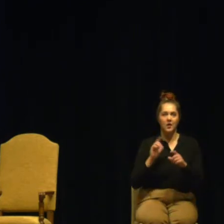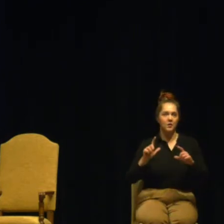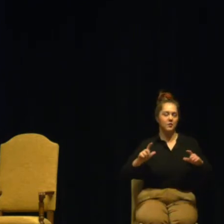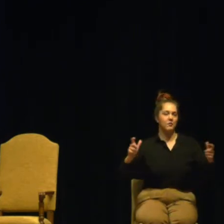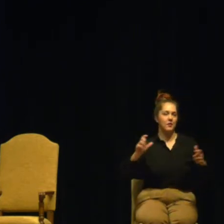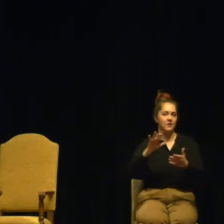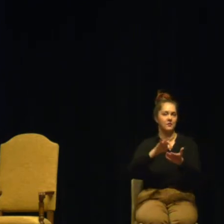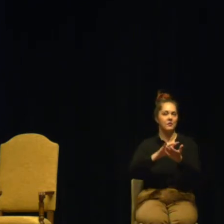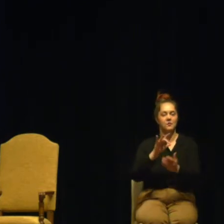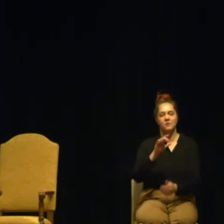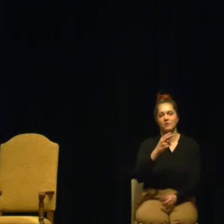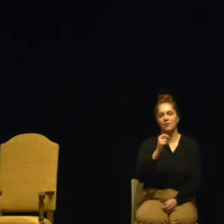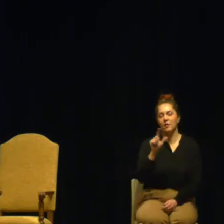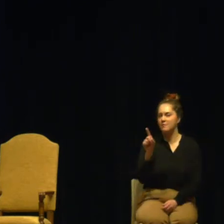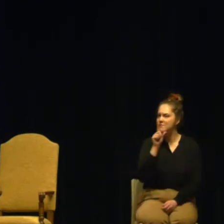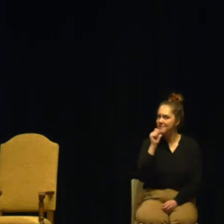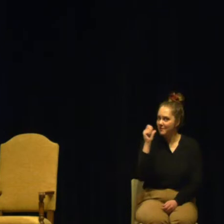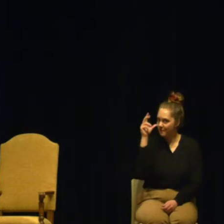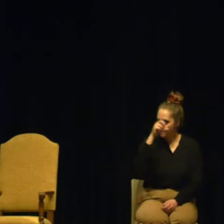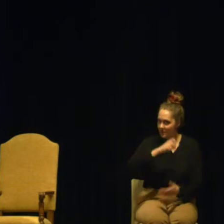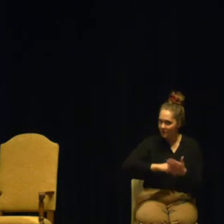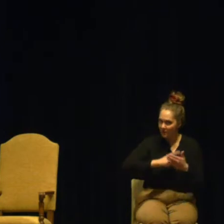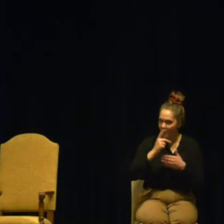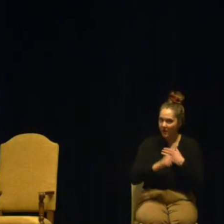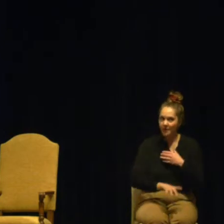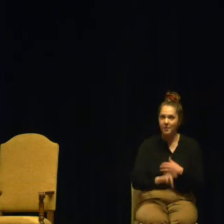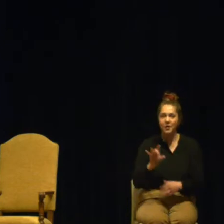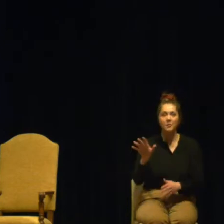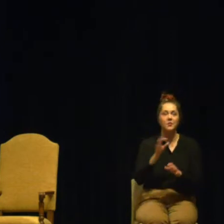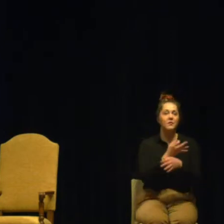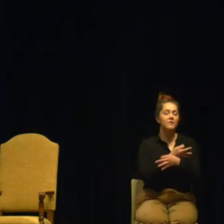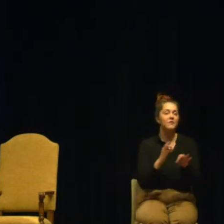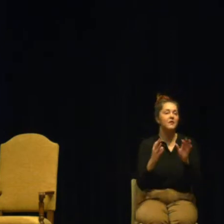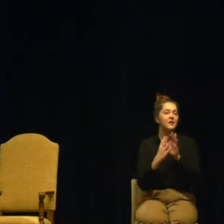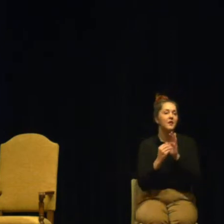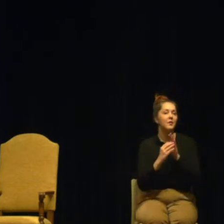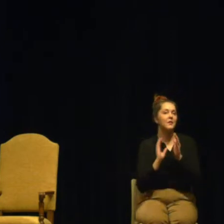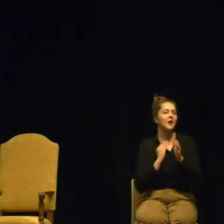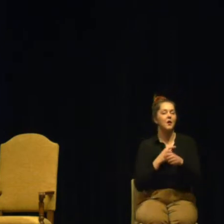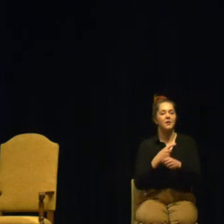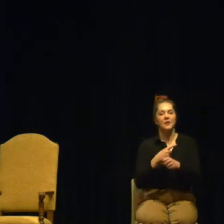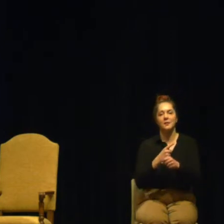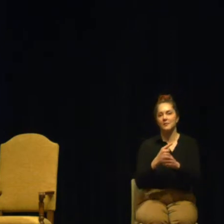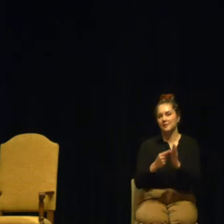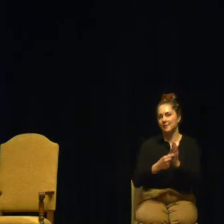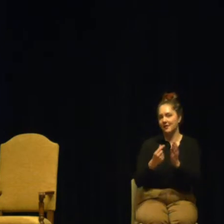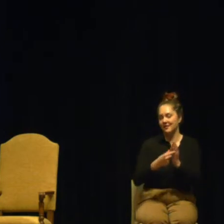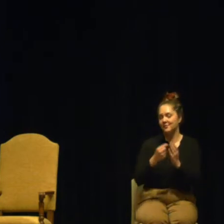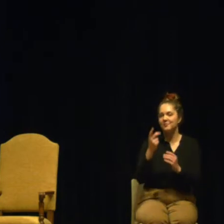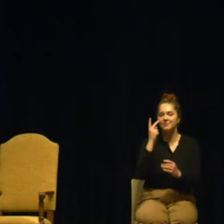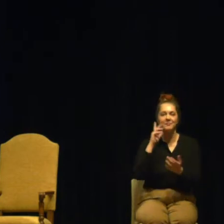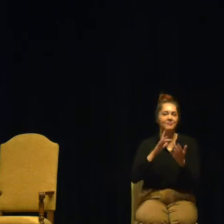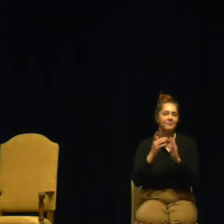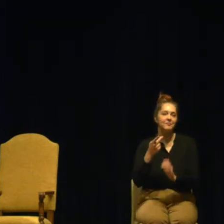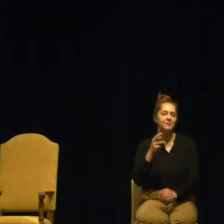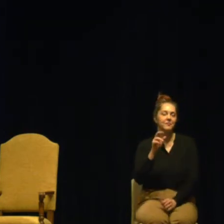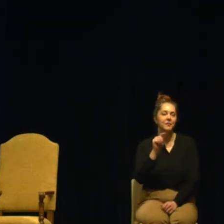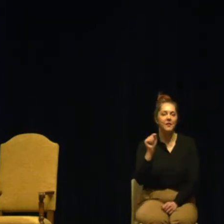Make sure you don't miss a program by picking up your free copy of our Compass magazine or check us out on